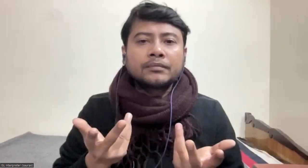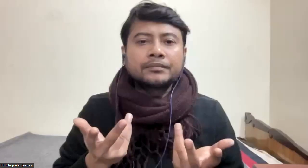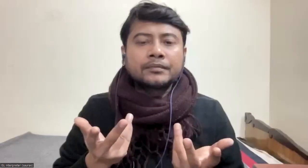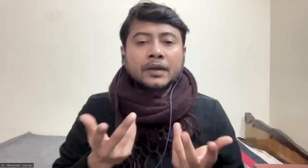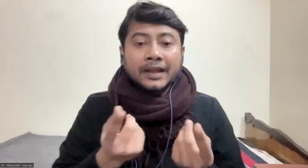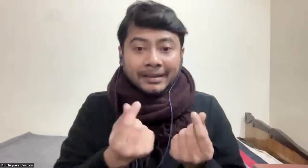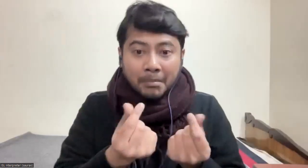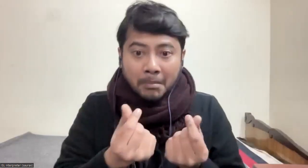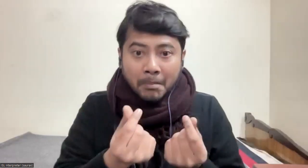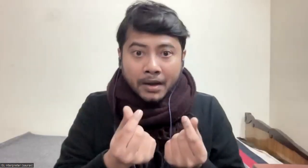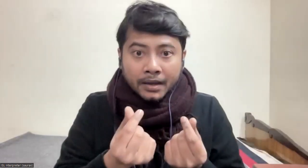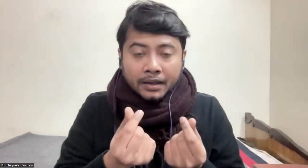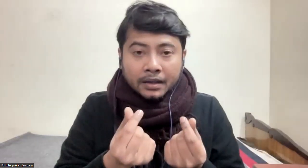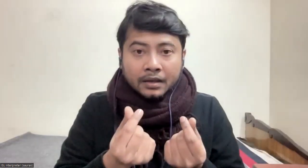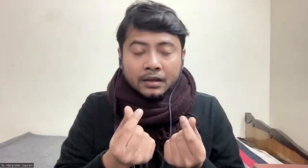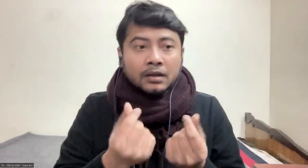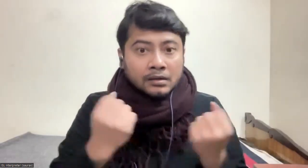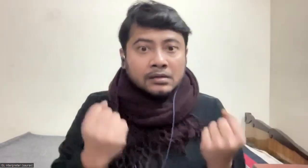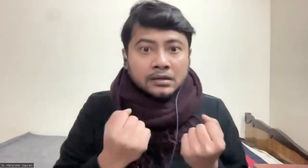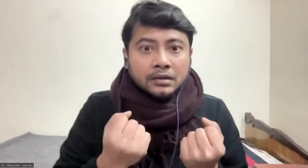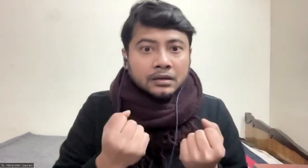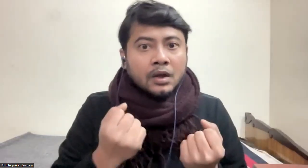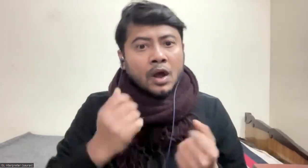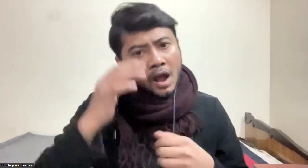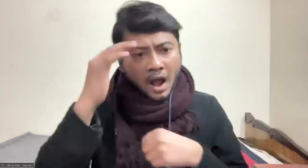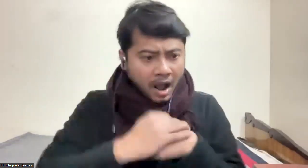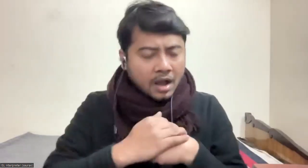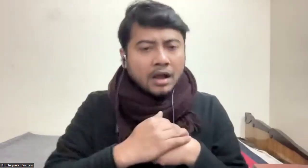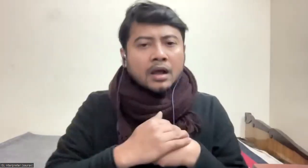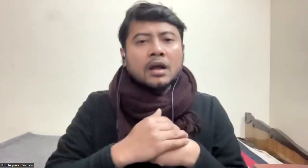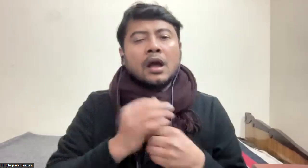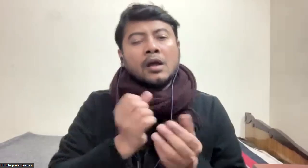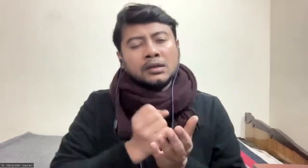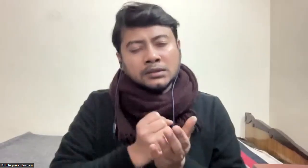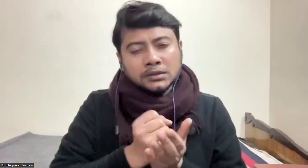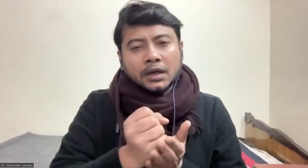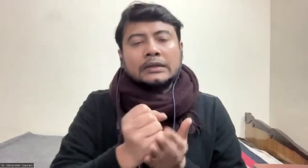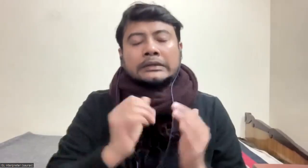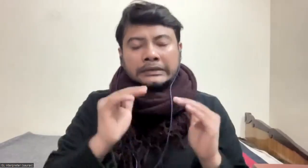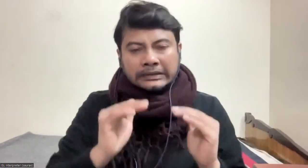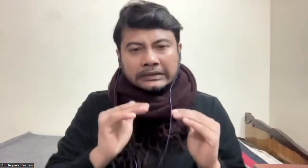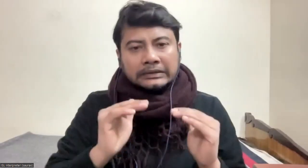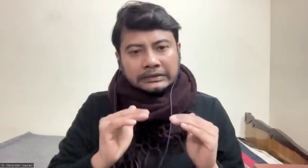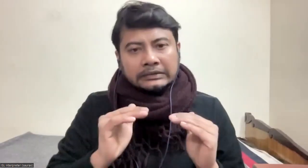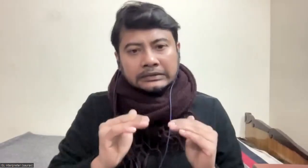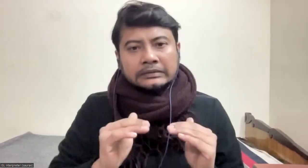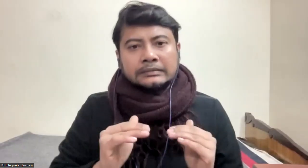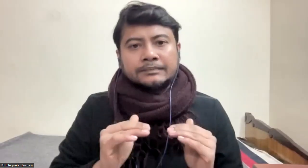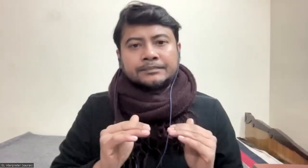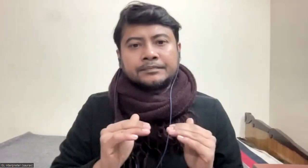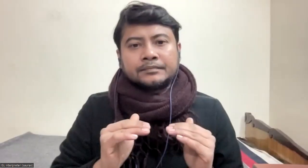should step back from those desires and develop more and more love